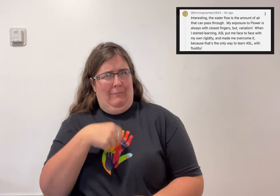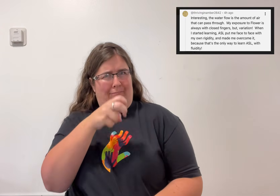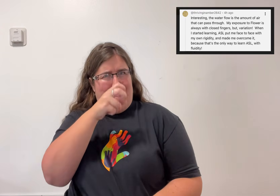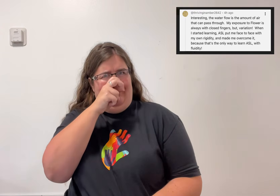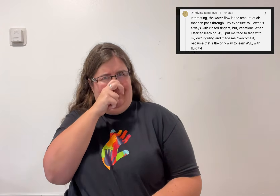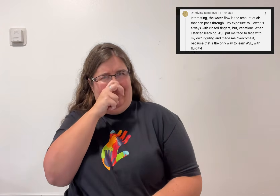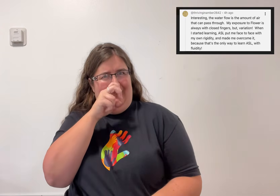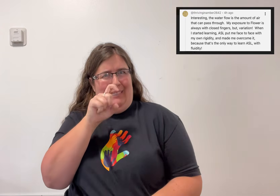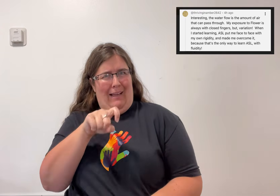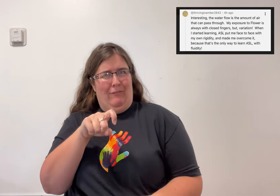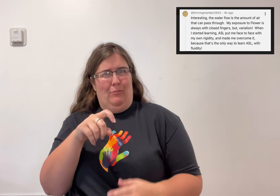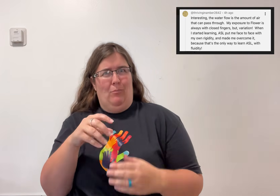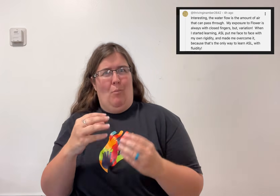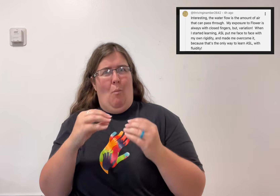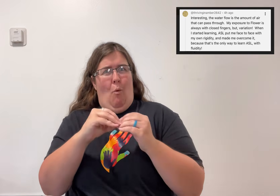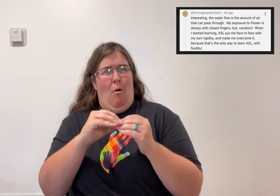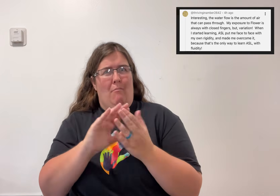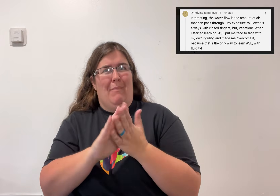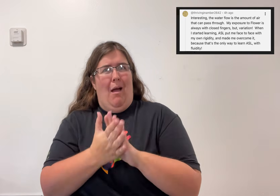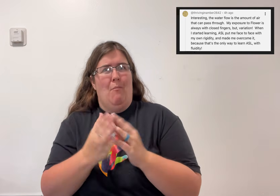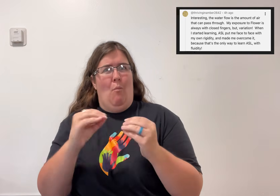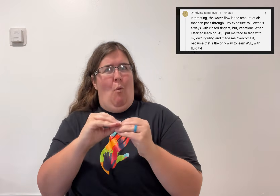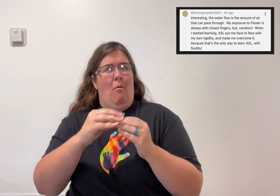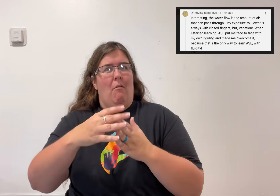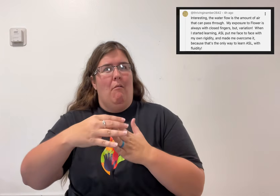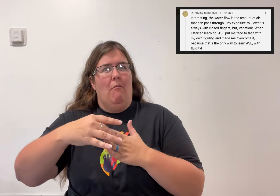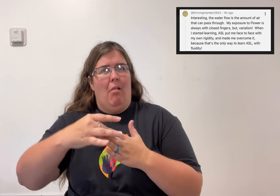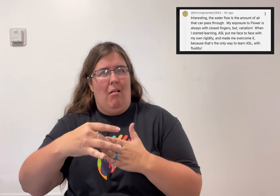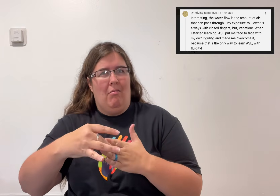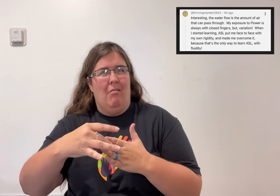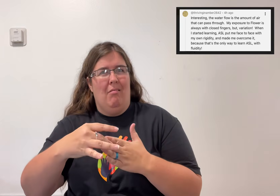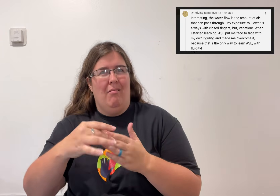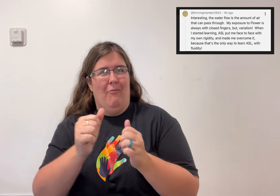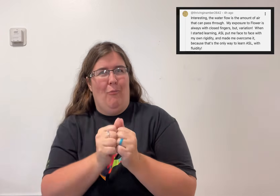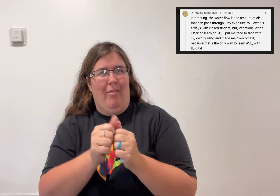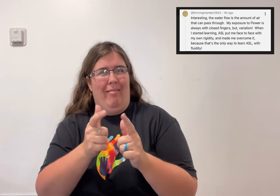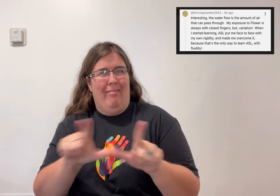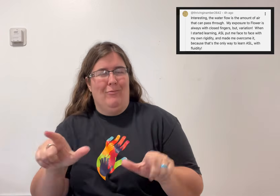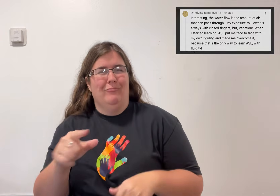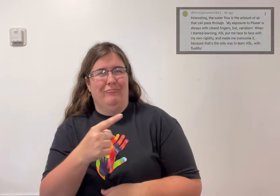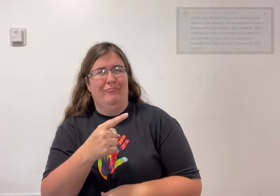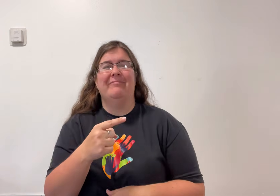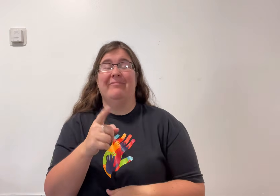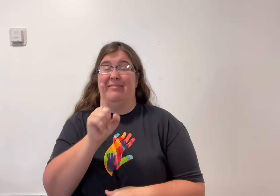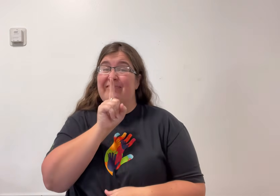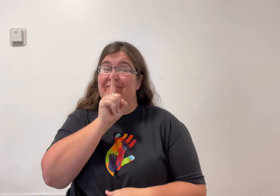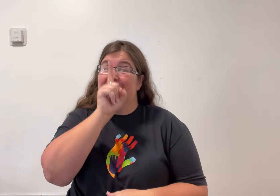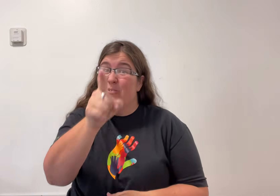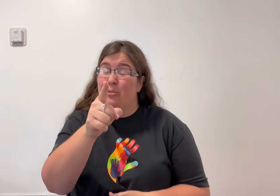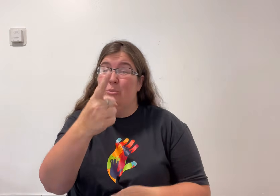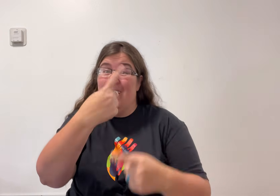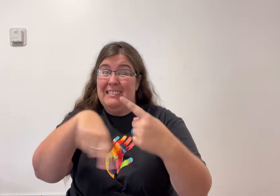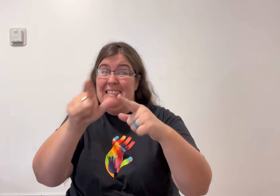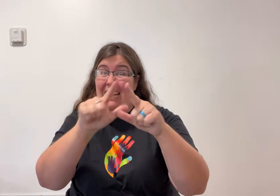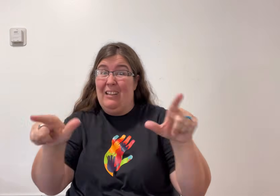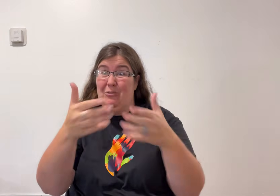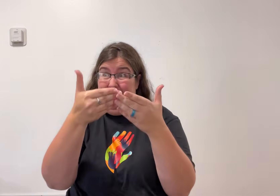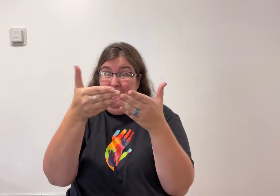own rigidity and become more fluid or flexible with language. And that's true. Sign languages